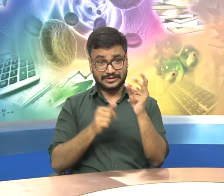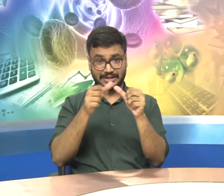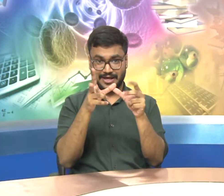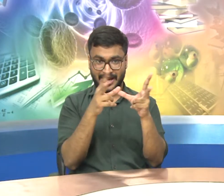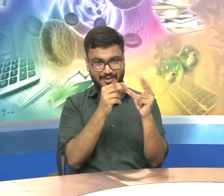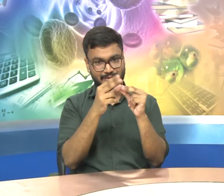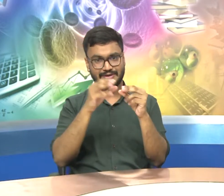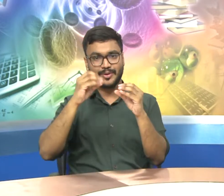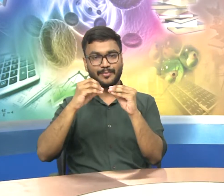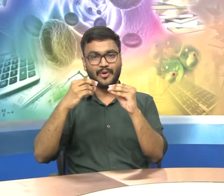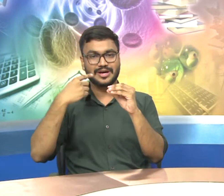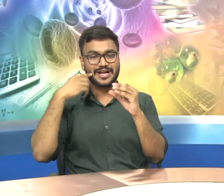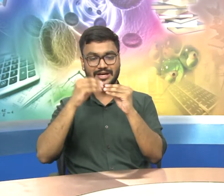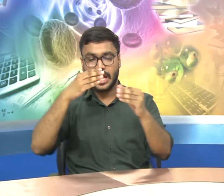and molecular biology